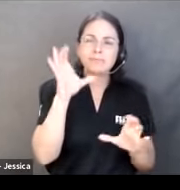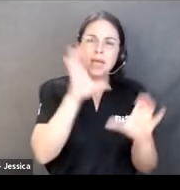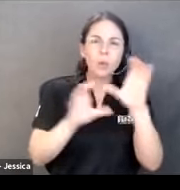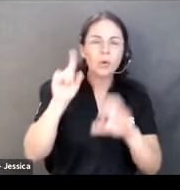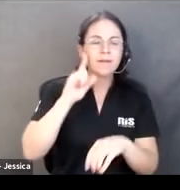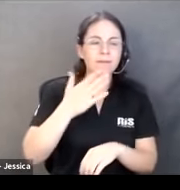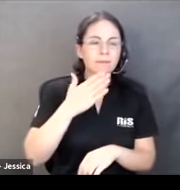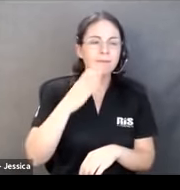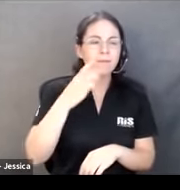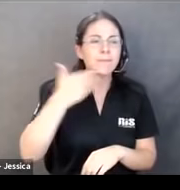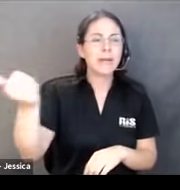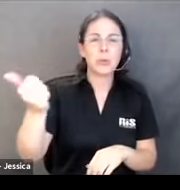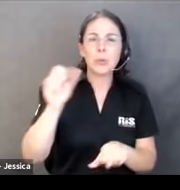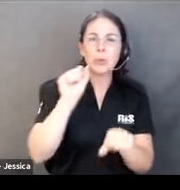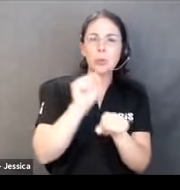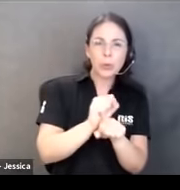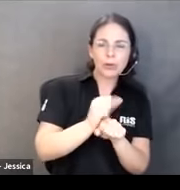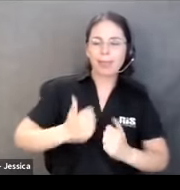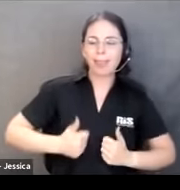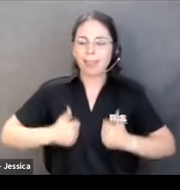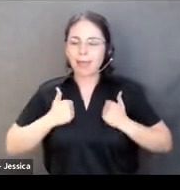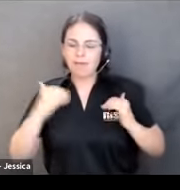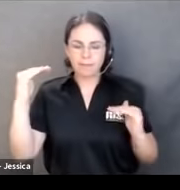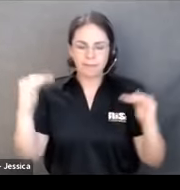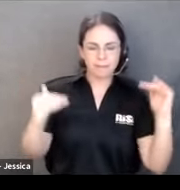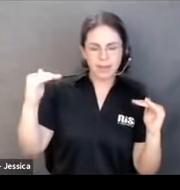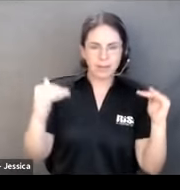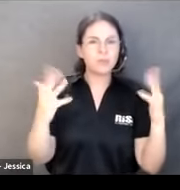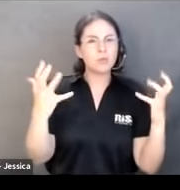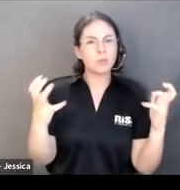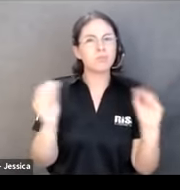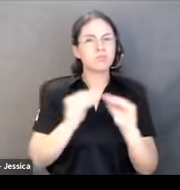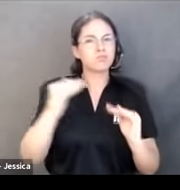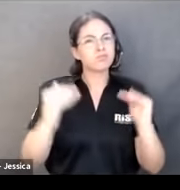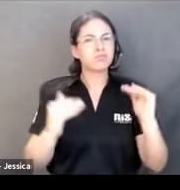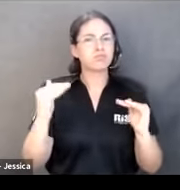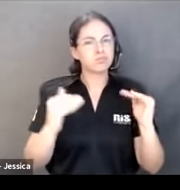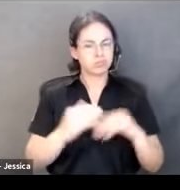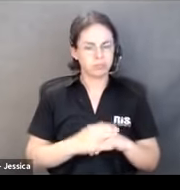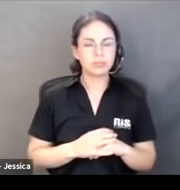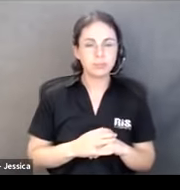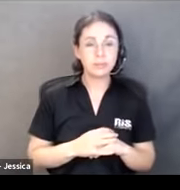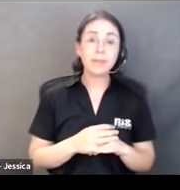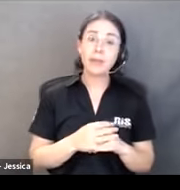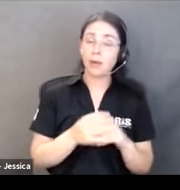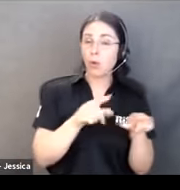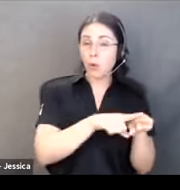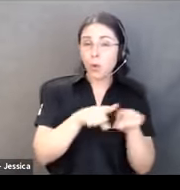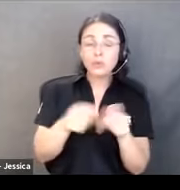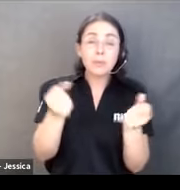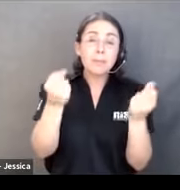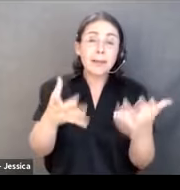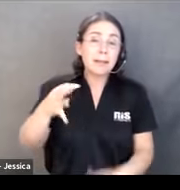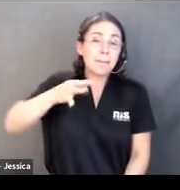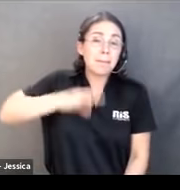balance. And there are many, I believe, benefits to employers as well.